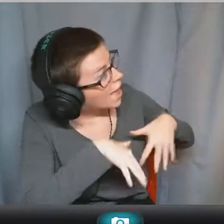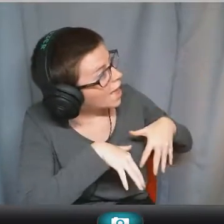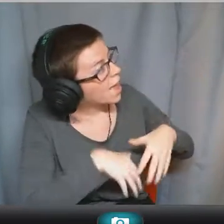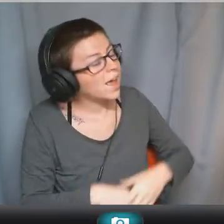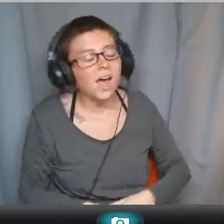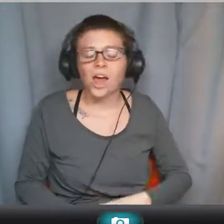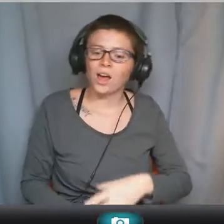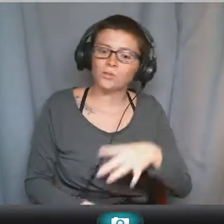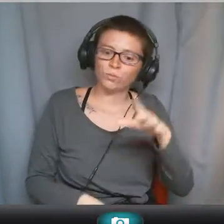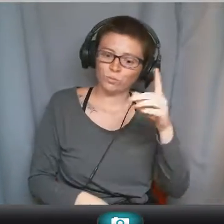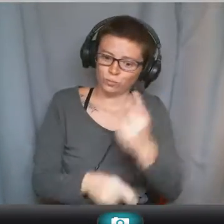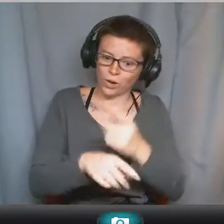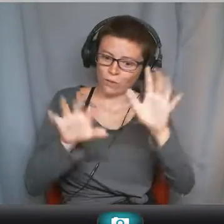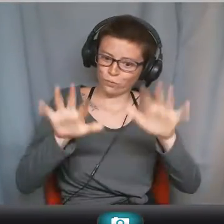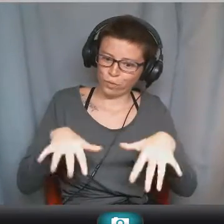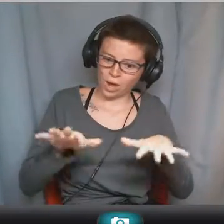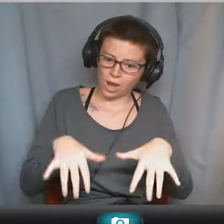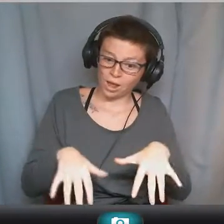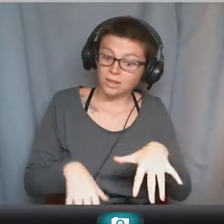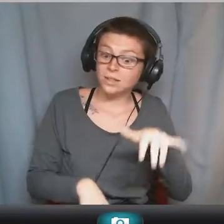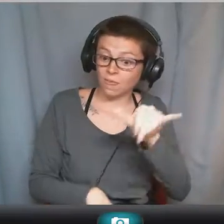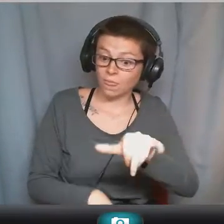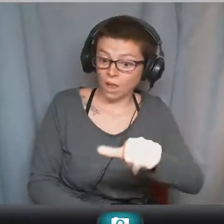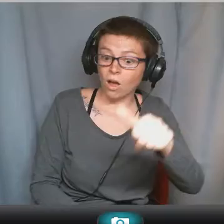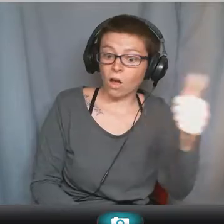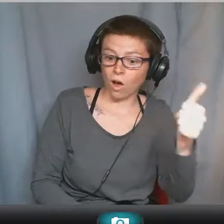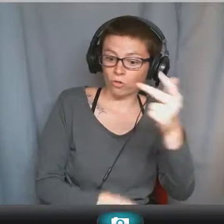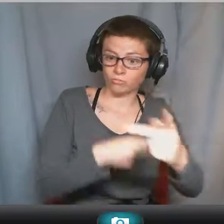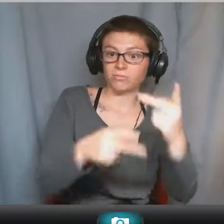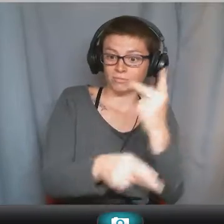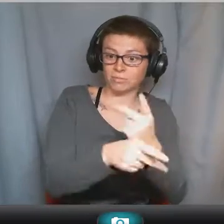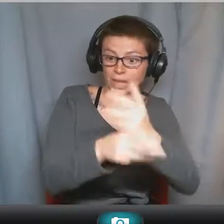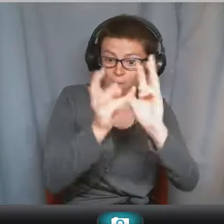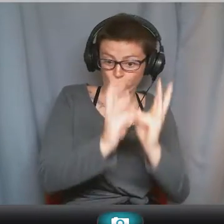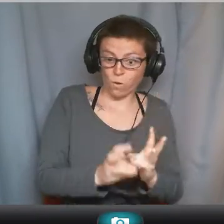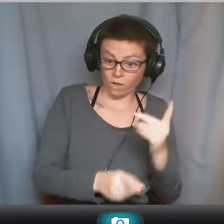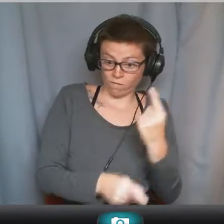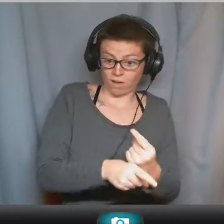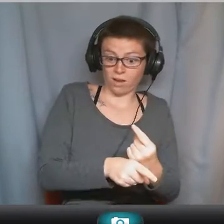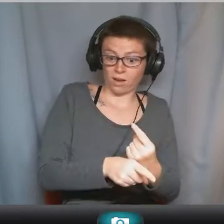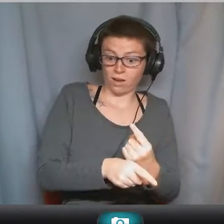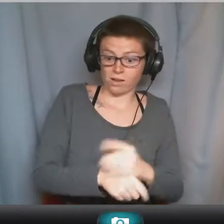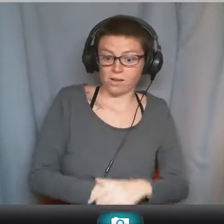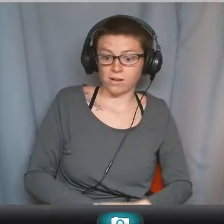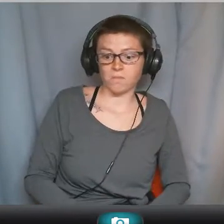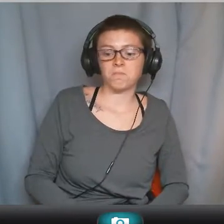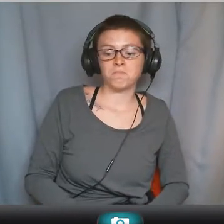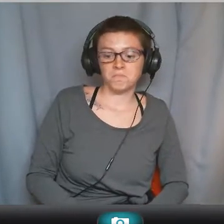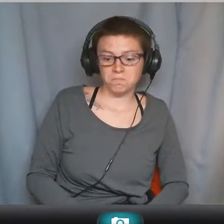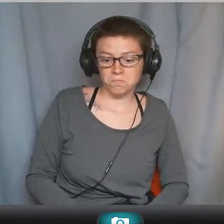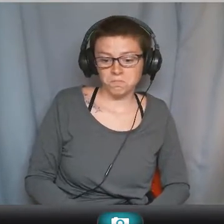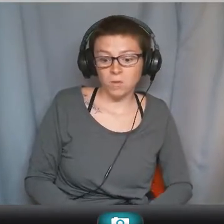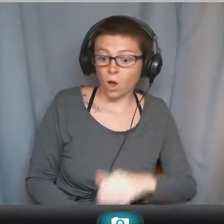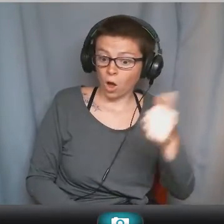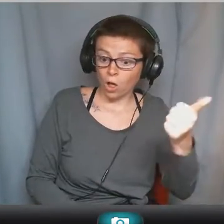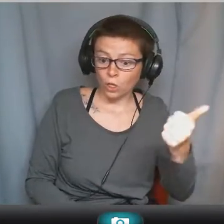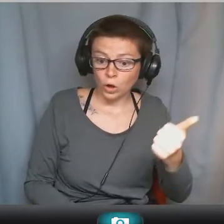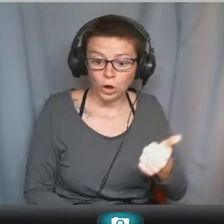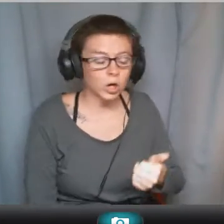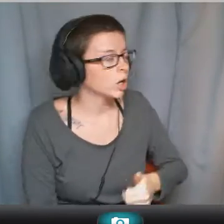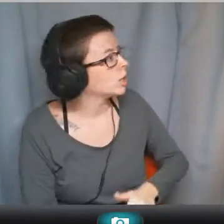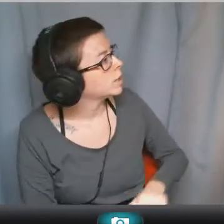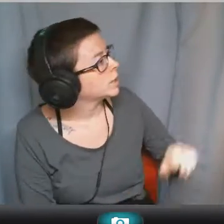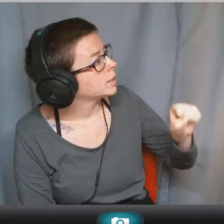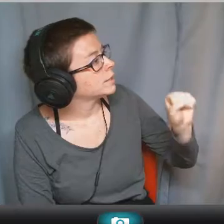another type of weather? Yes. Okay, rain, sleet. You want to raise your hand and wait to be called on. Everybody wants a